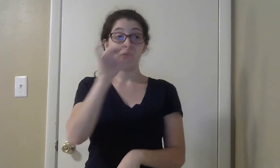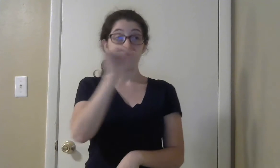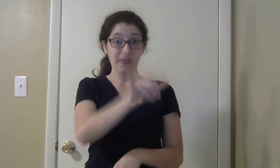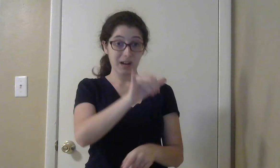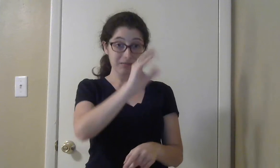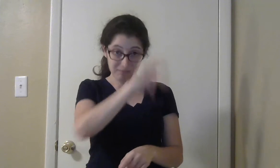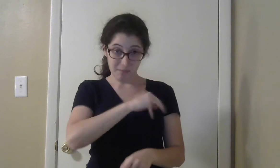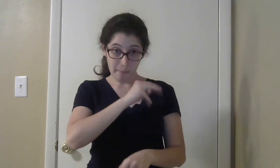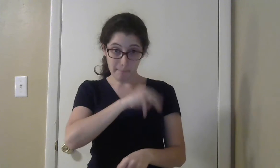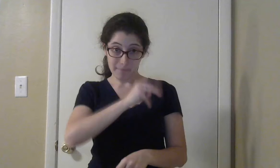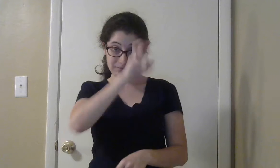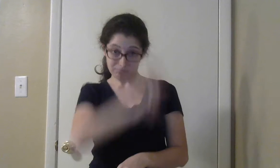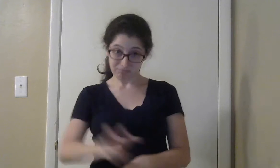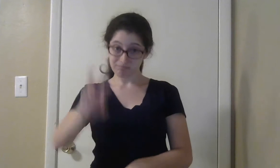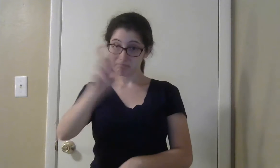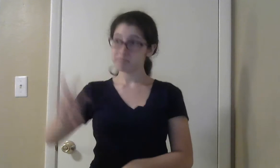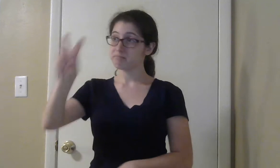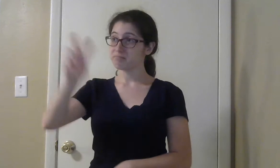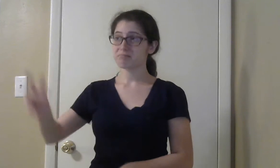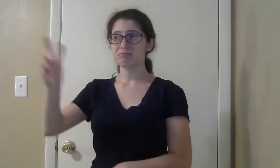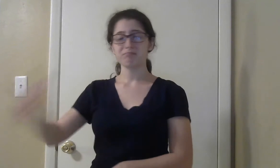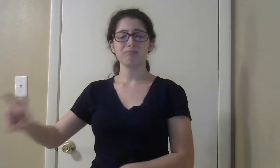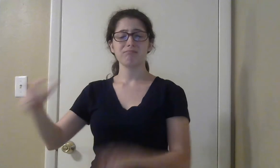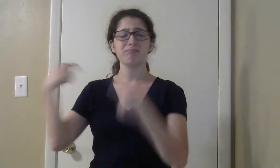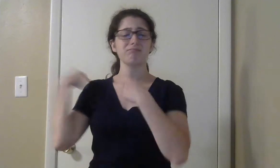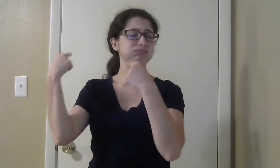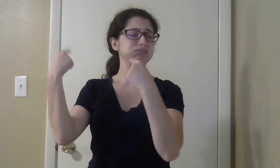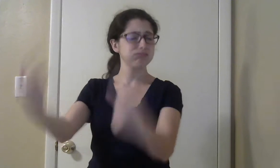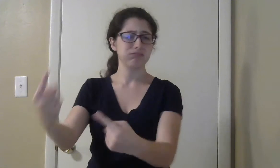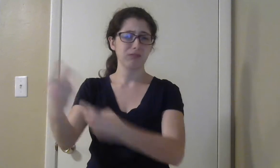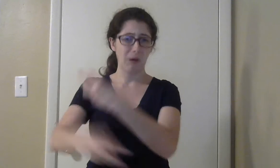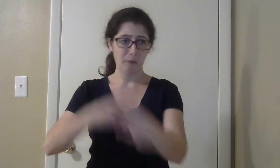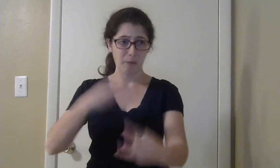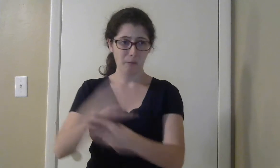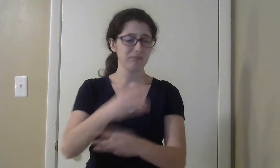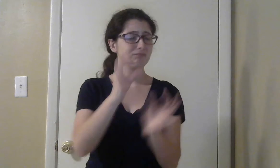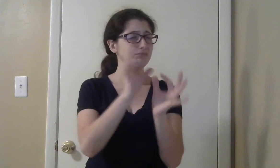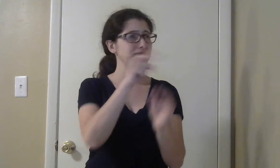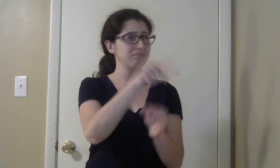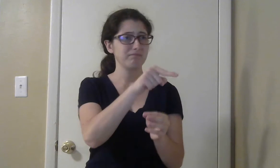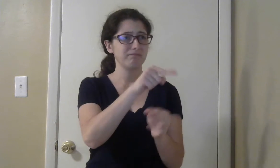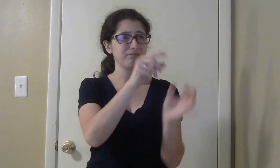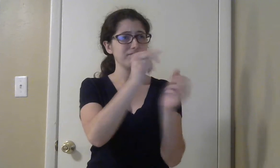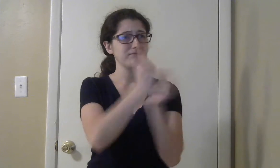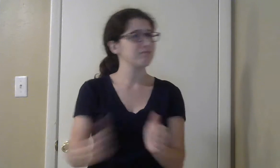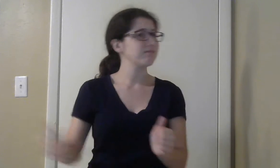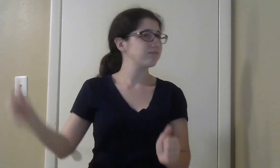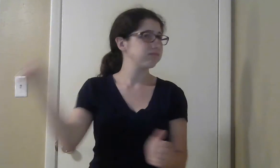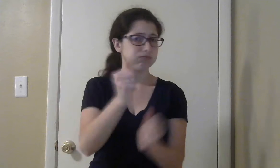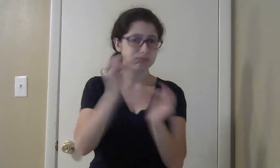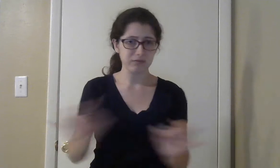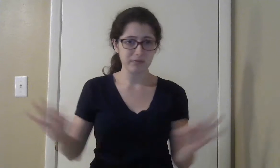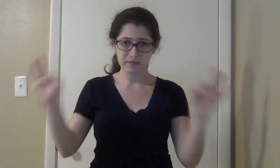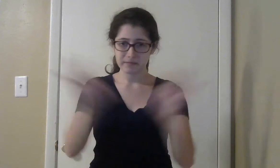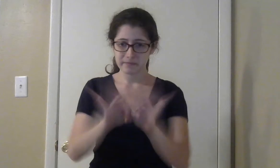in the history of the world. Because the advancement of the gospel broke into the Western Roman